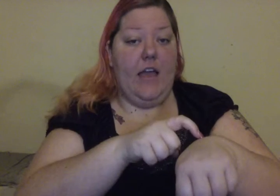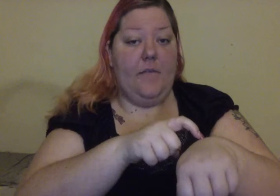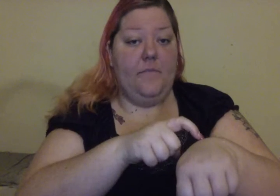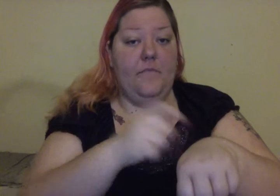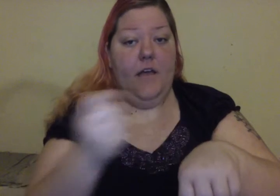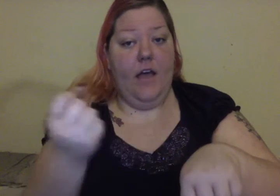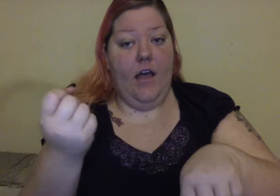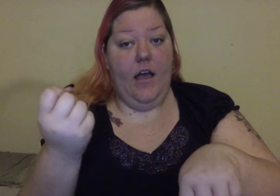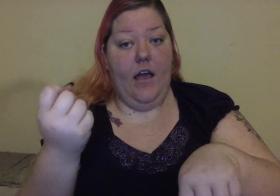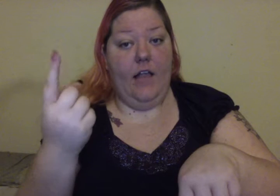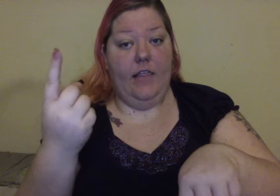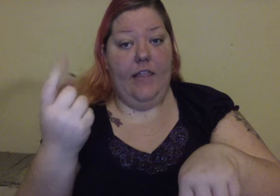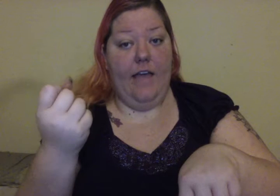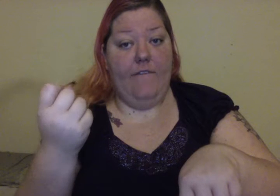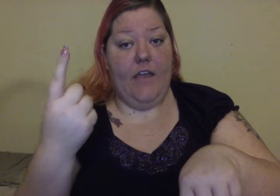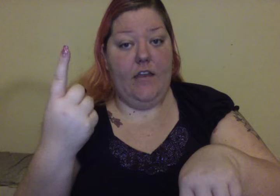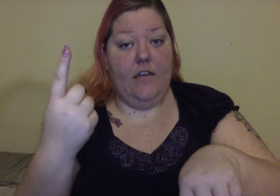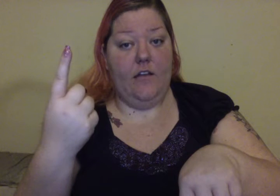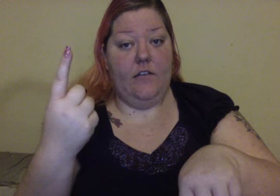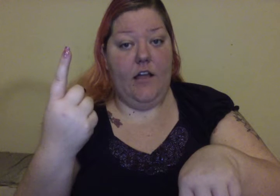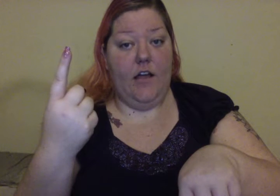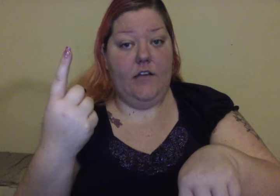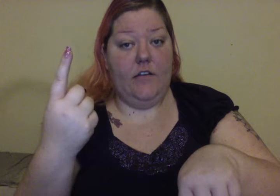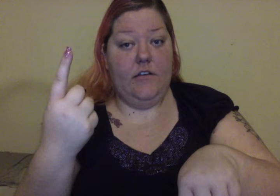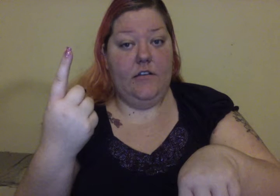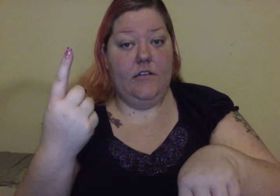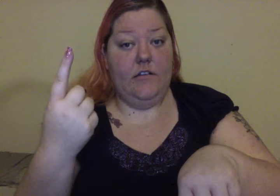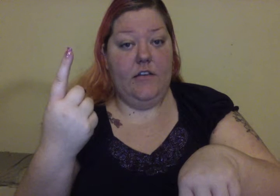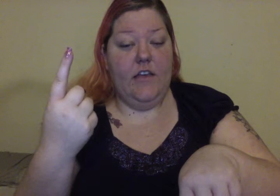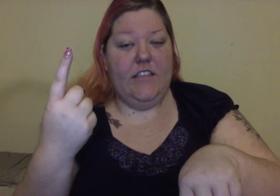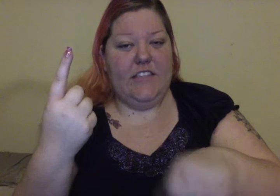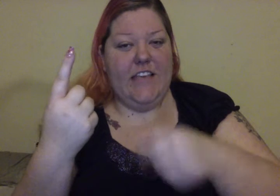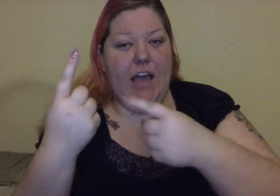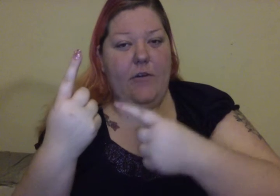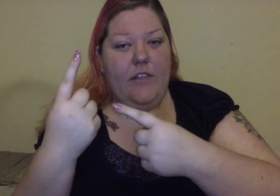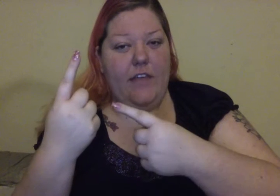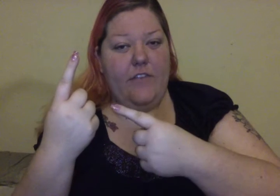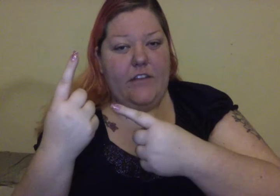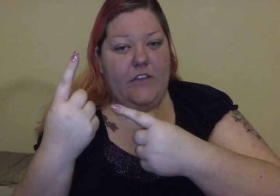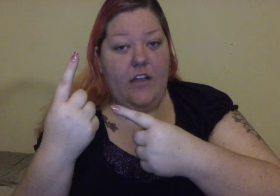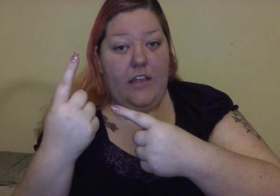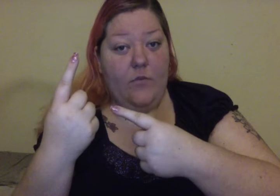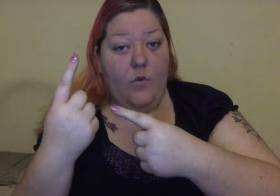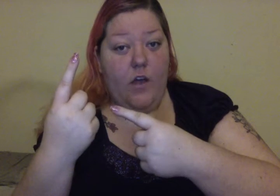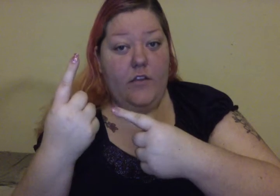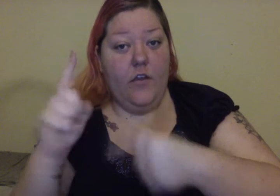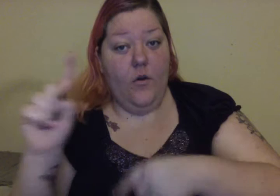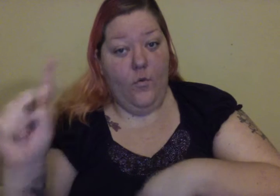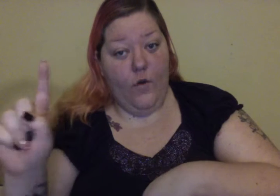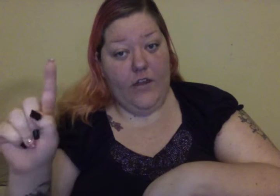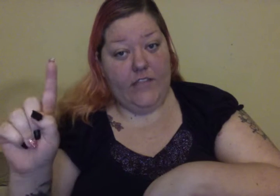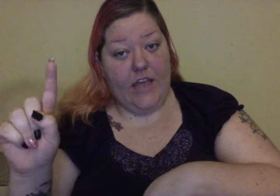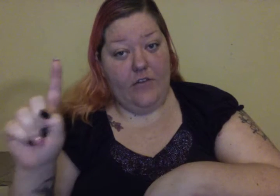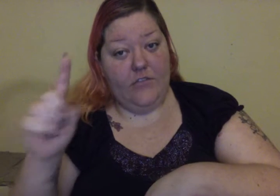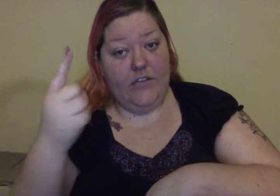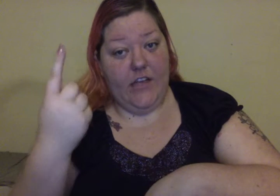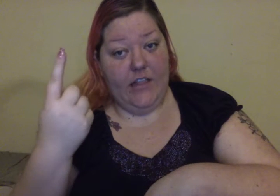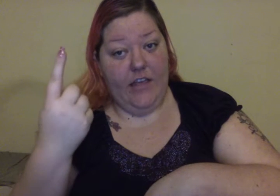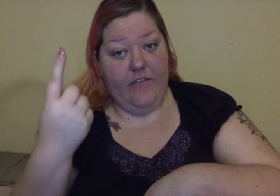Time, 11 o'clock. See how 11 is not like 1? 1 is out, 11